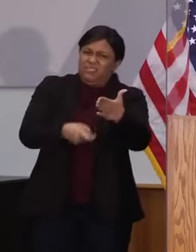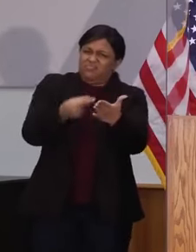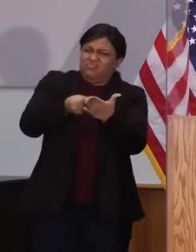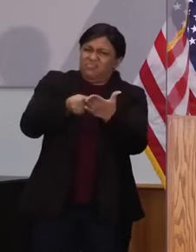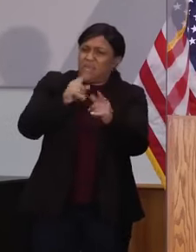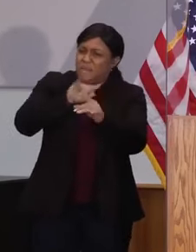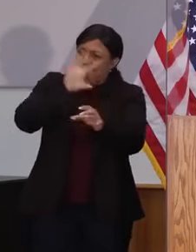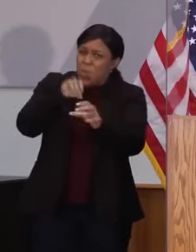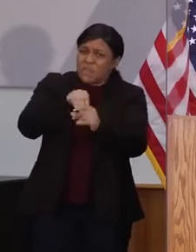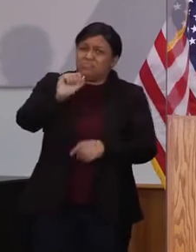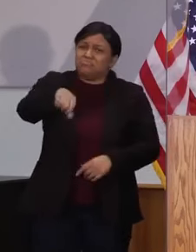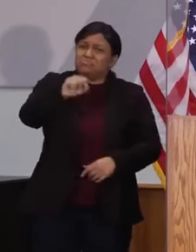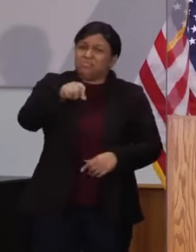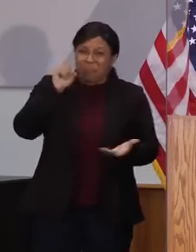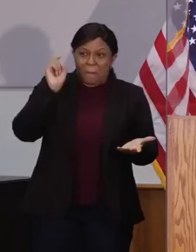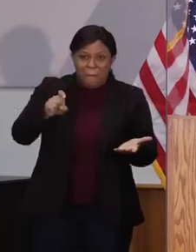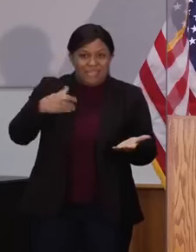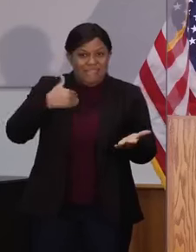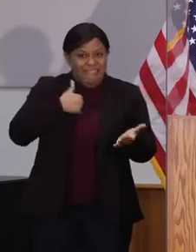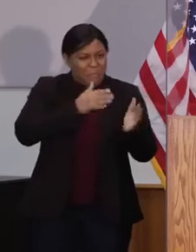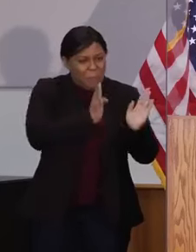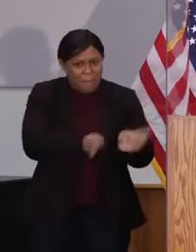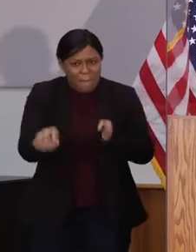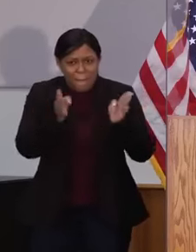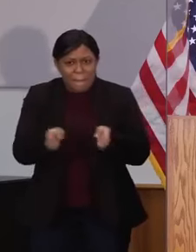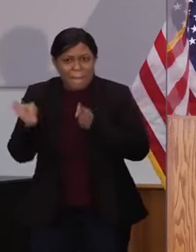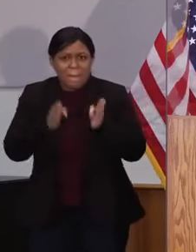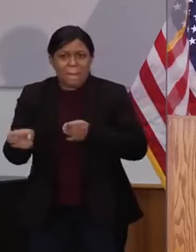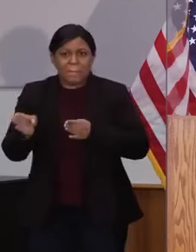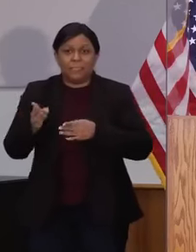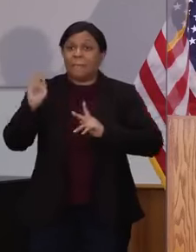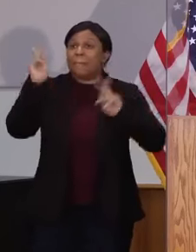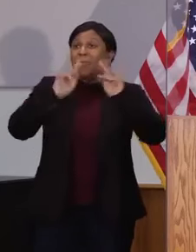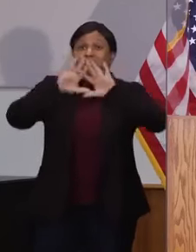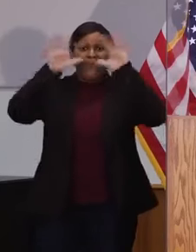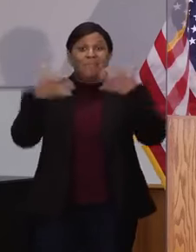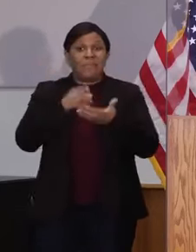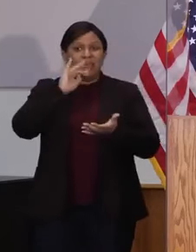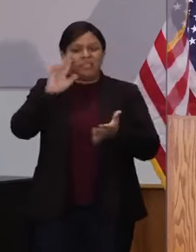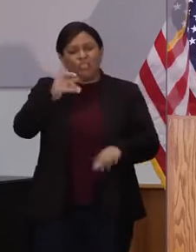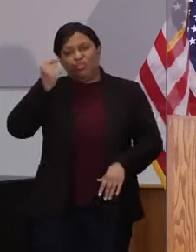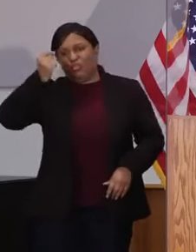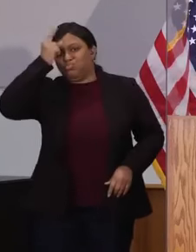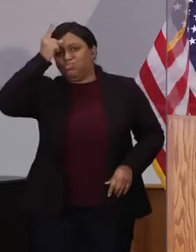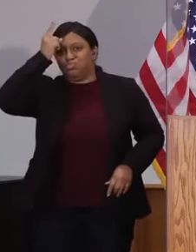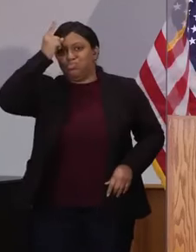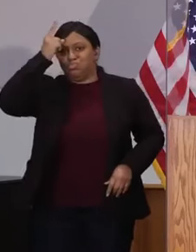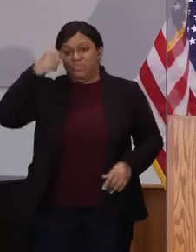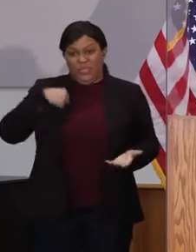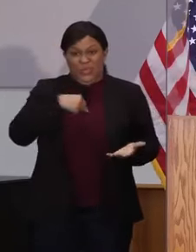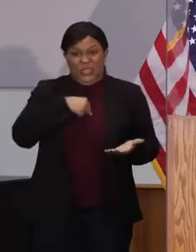lets us plan ahead, and for Minnesotans who are tracking this, you understand we're about 34 days